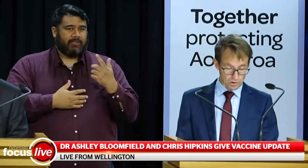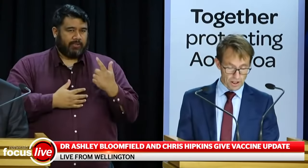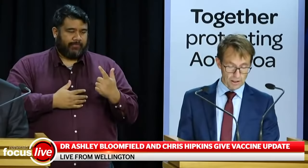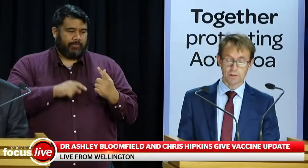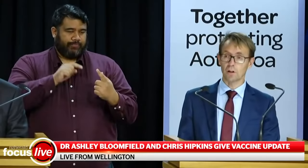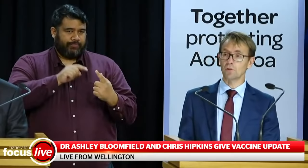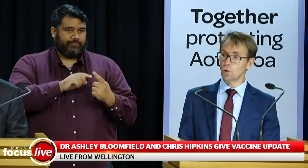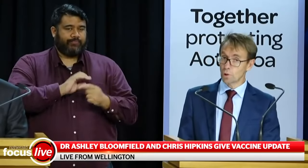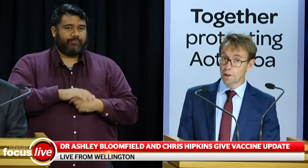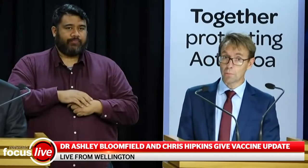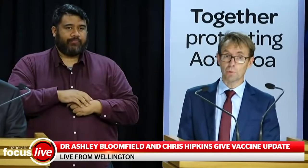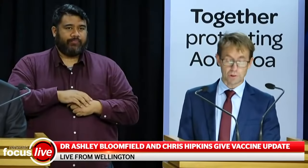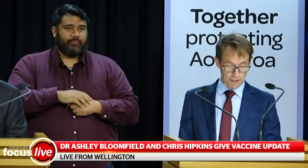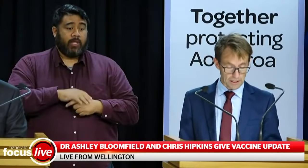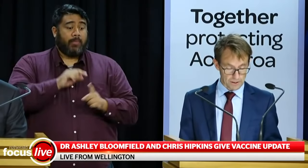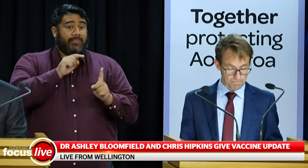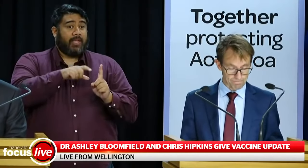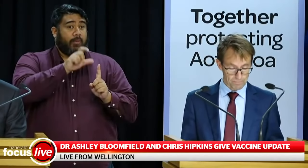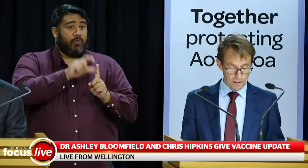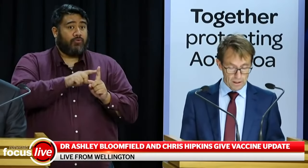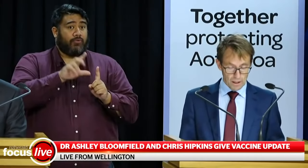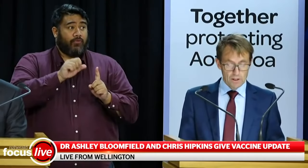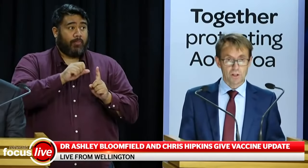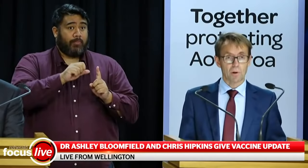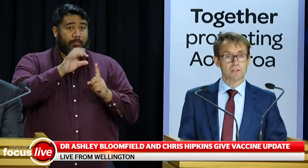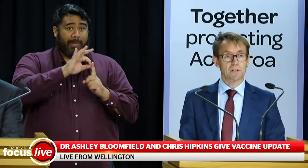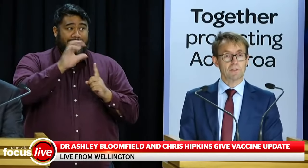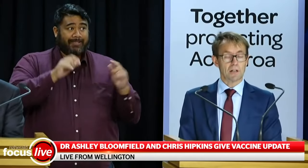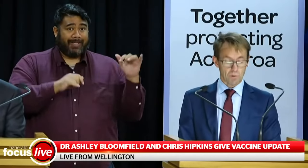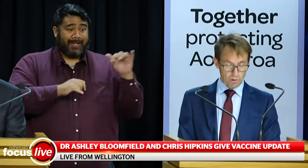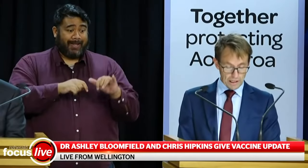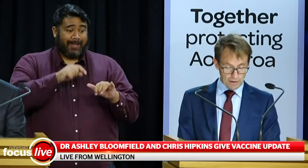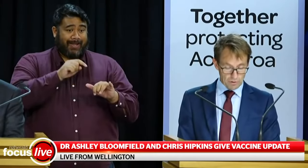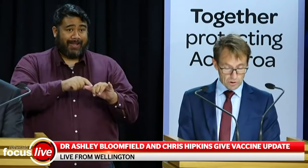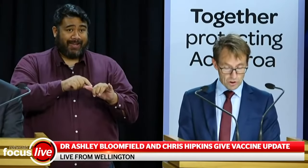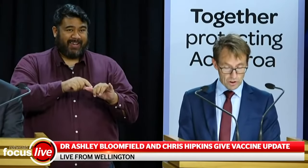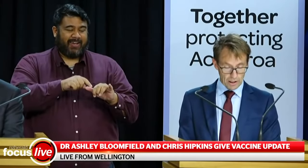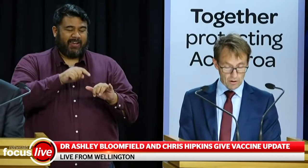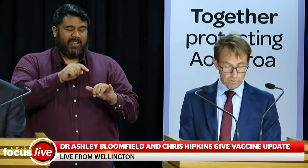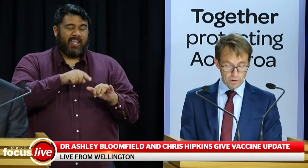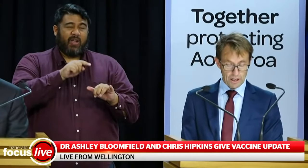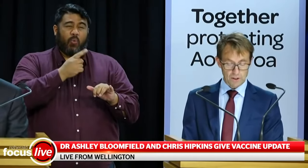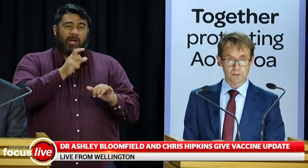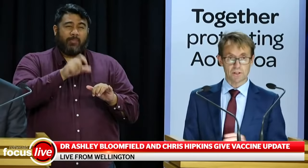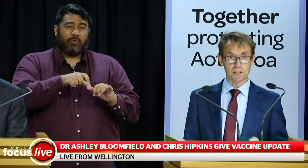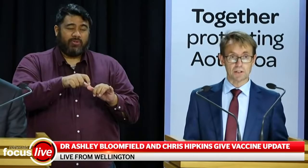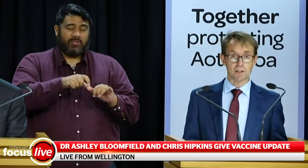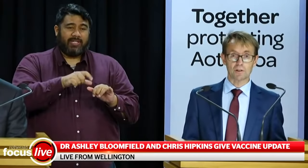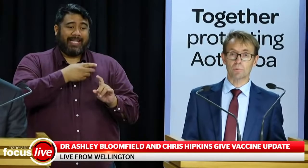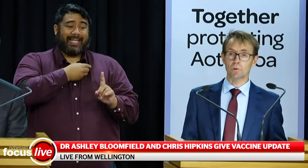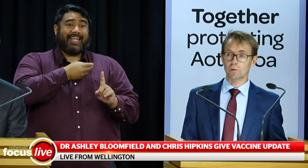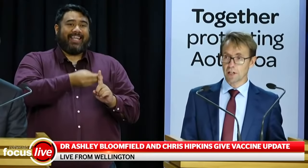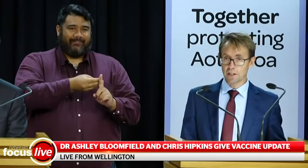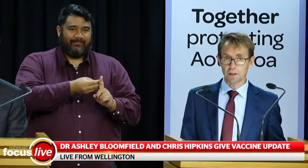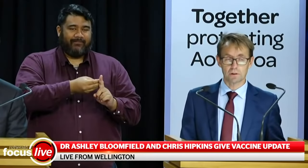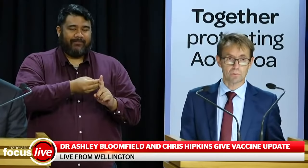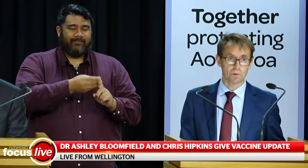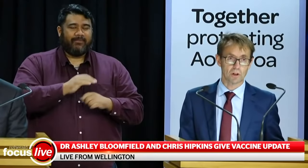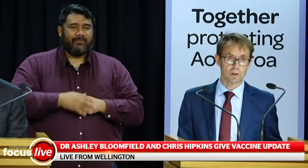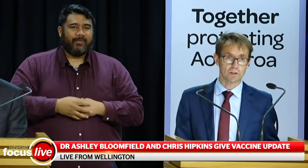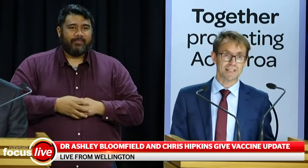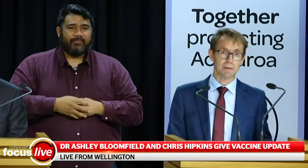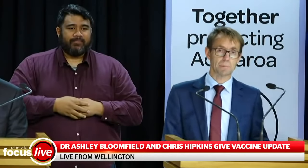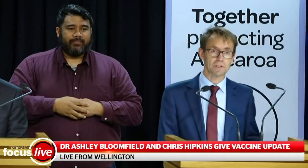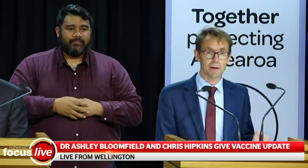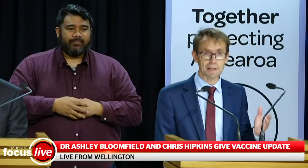is a contact of an earlier reported case. So our 7-day rolling average of new cases detected at the border is 8. You